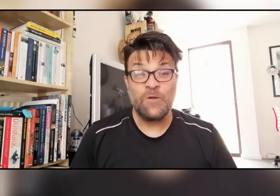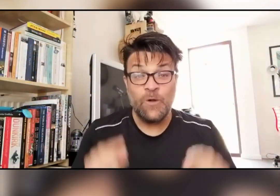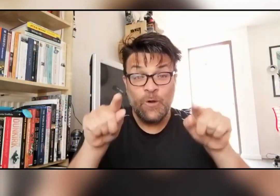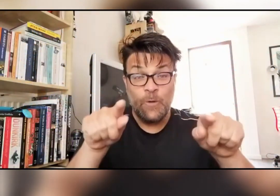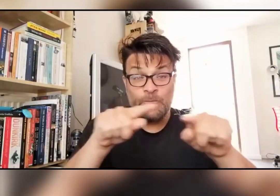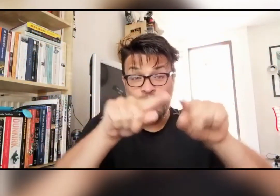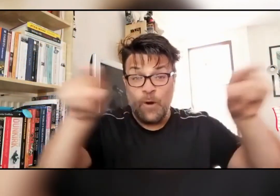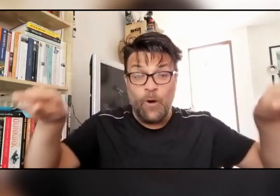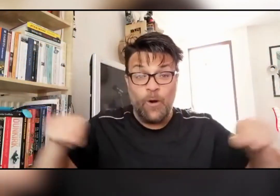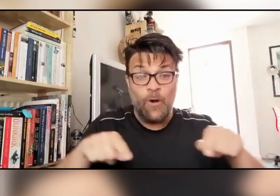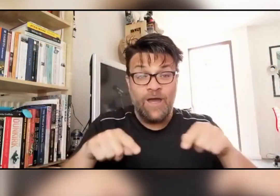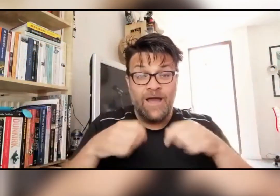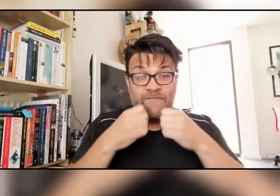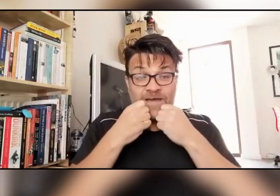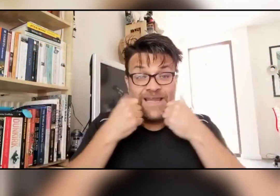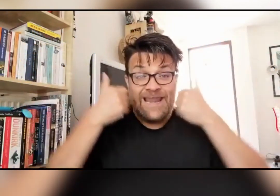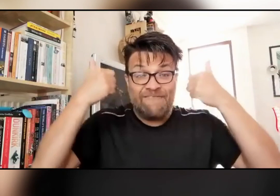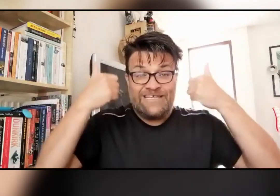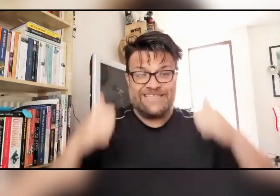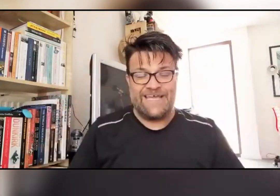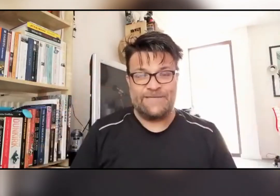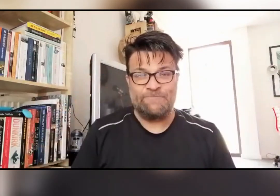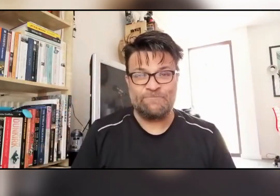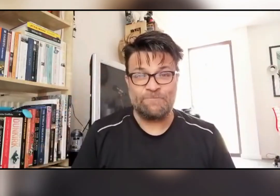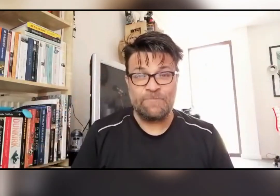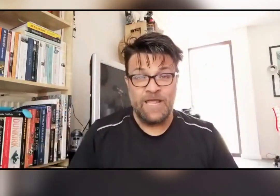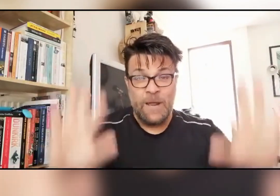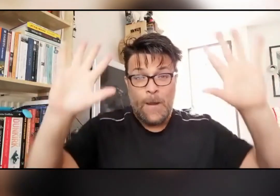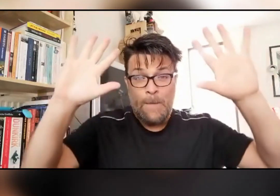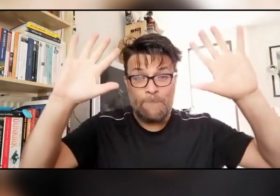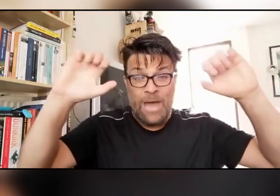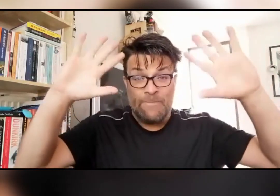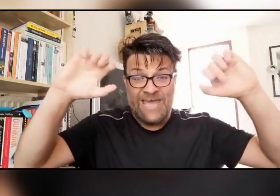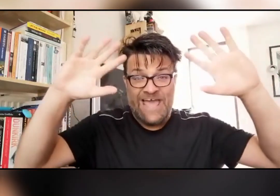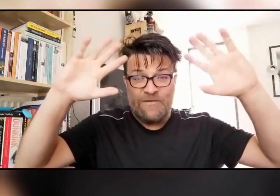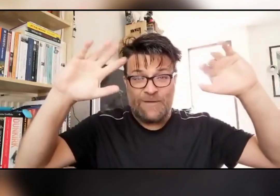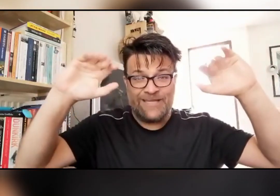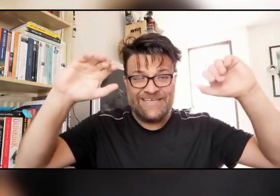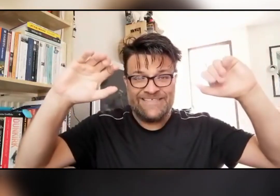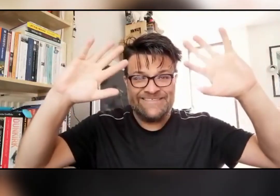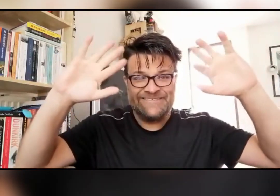Hope you all have a lovely day. Bye-bye, everybody.